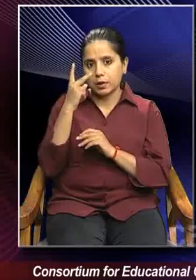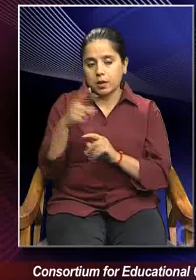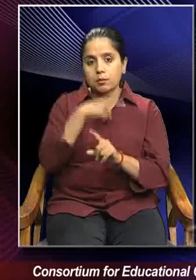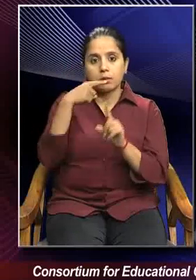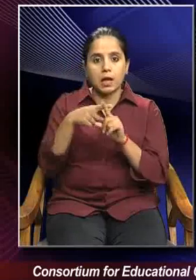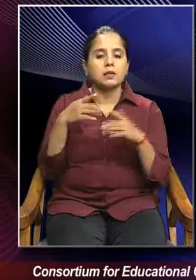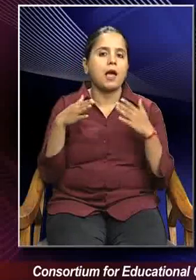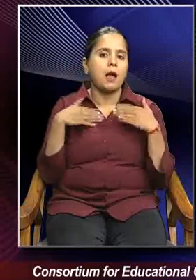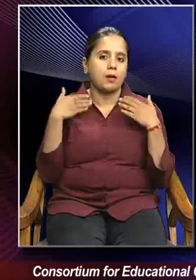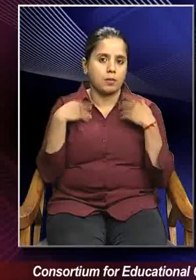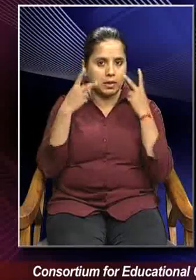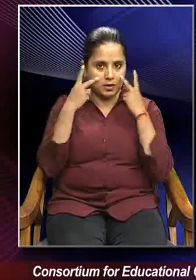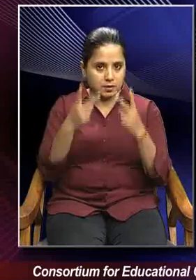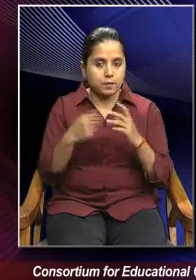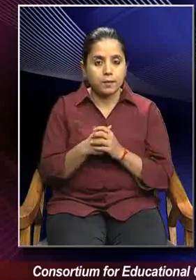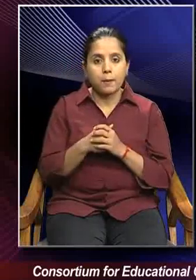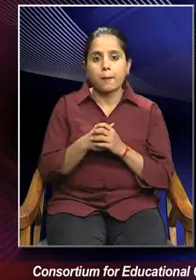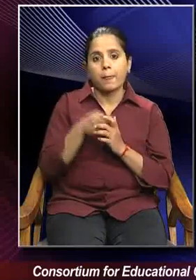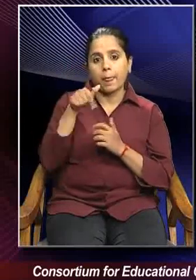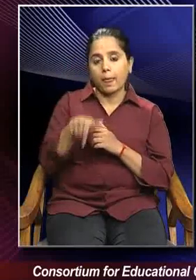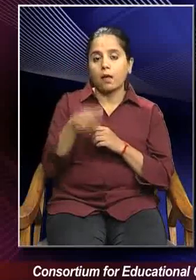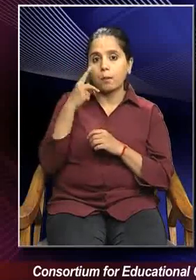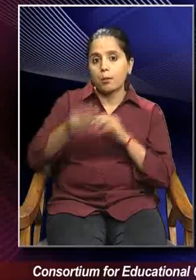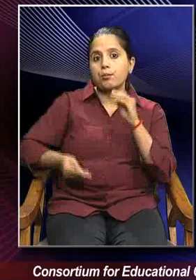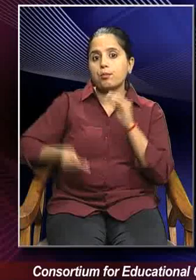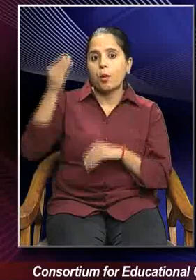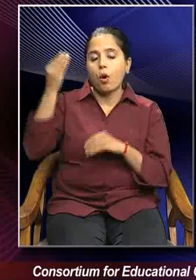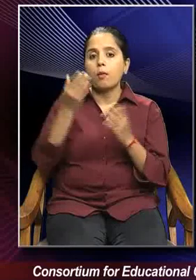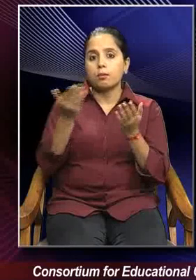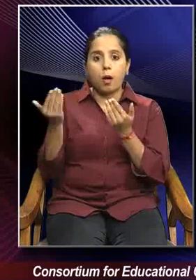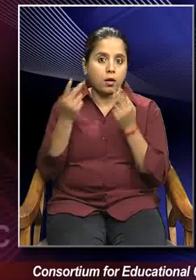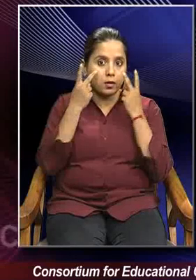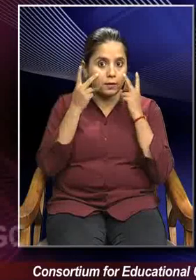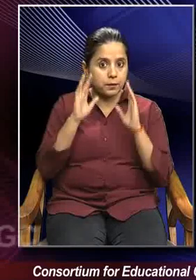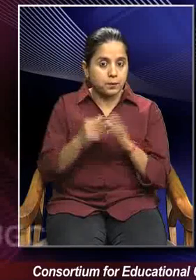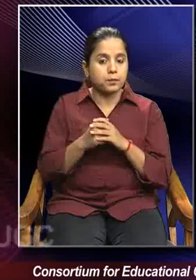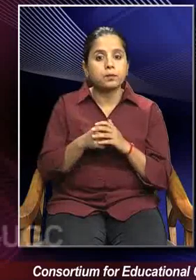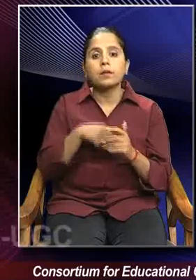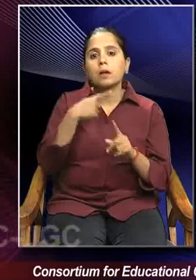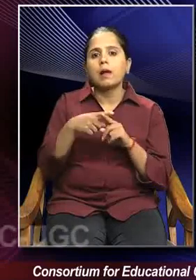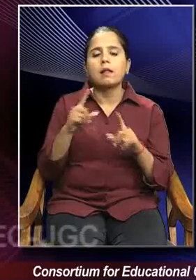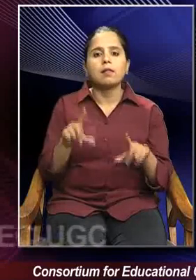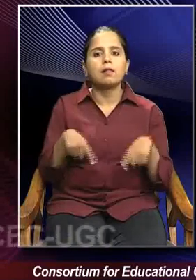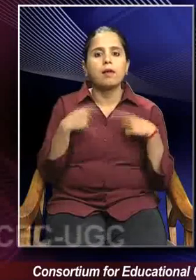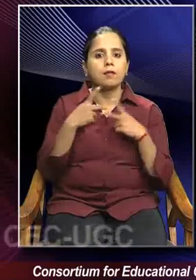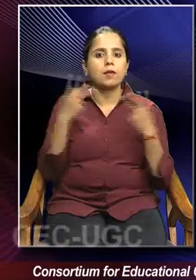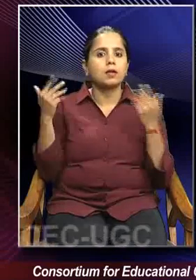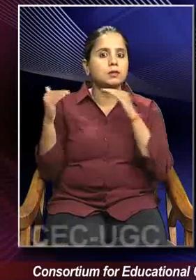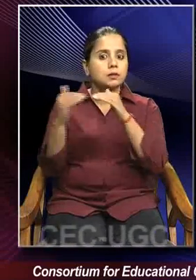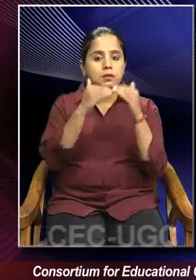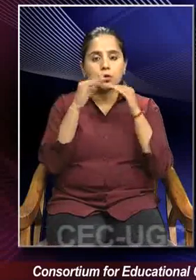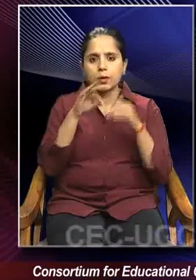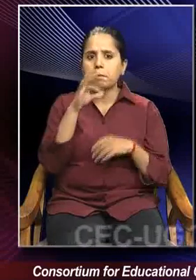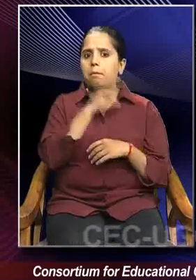the happiness. While increased possibilities and living standards are the benefits